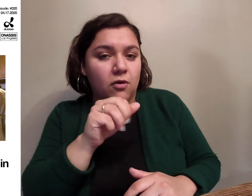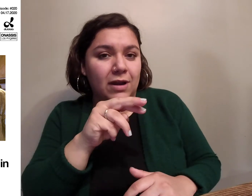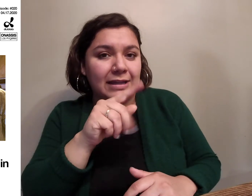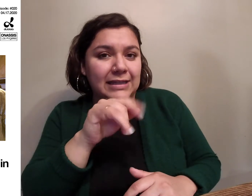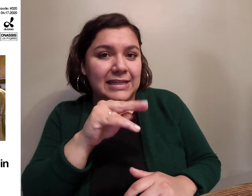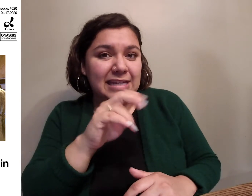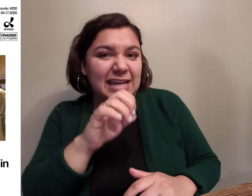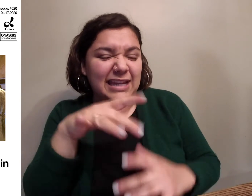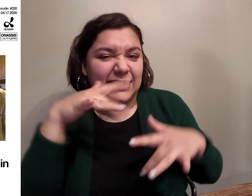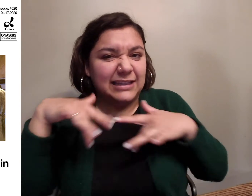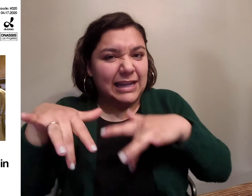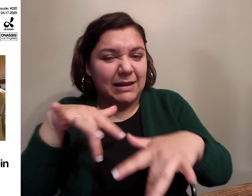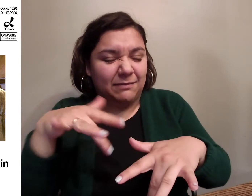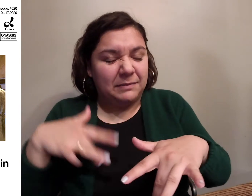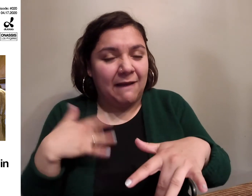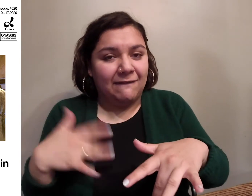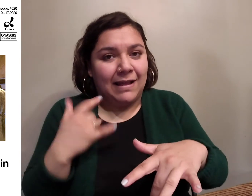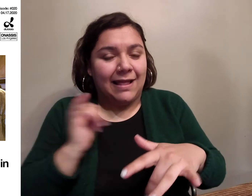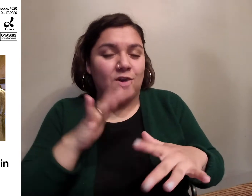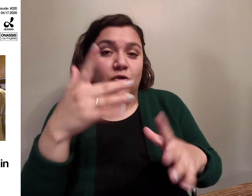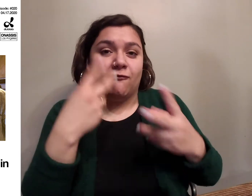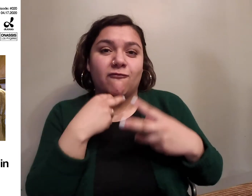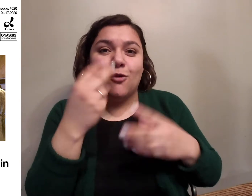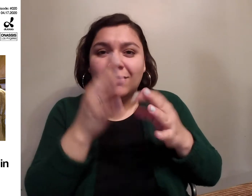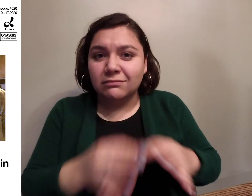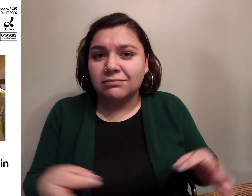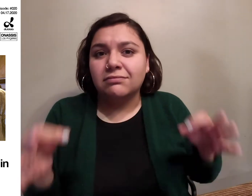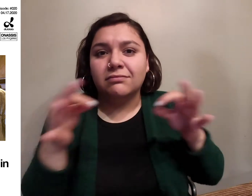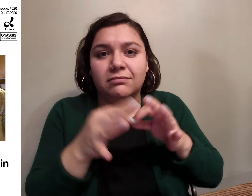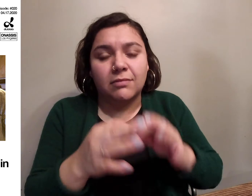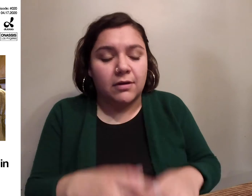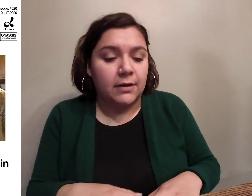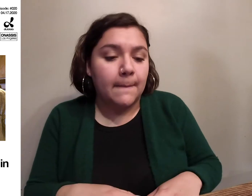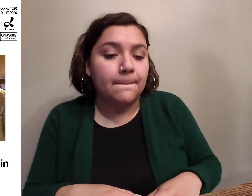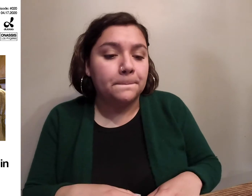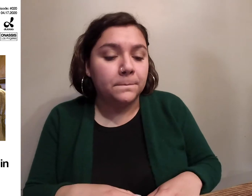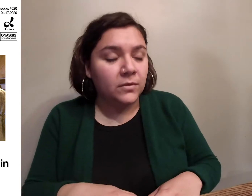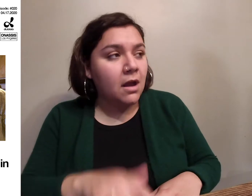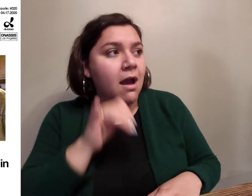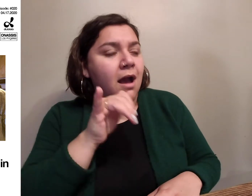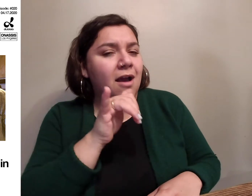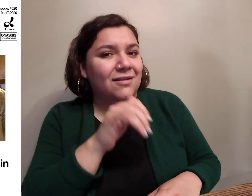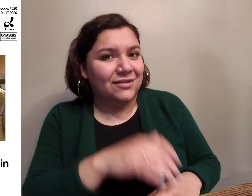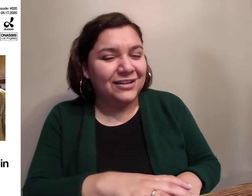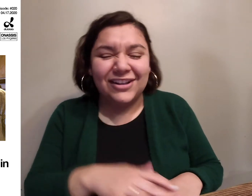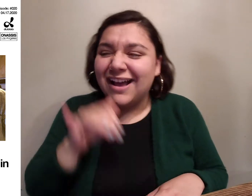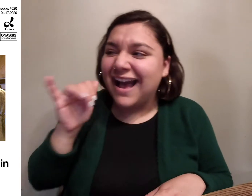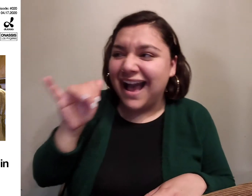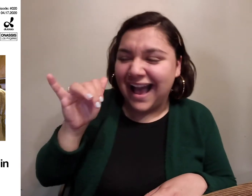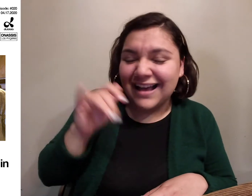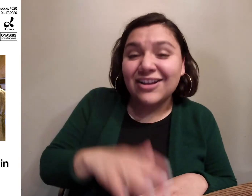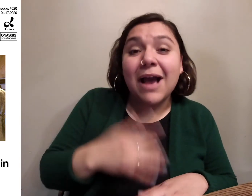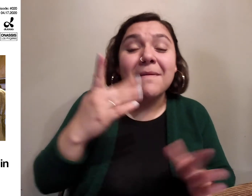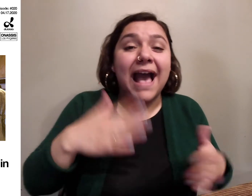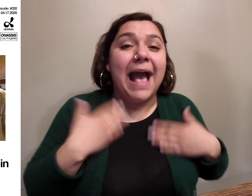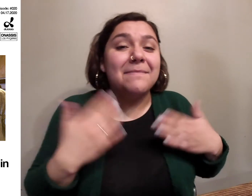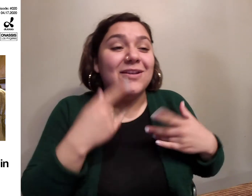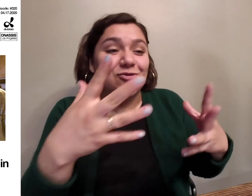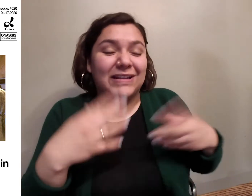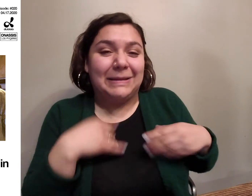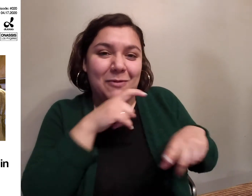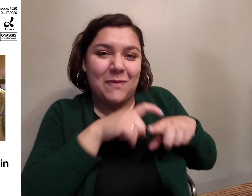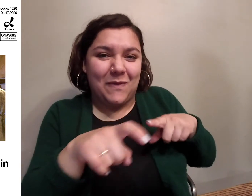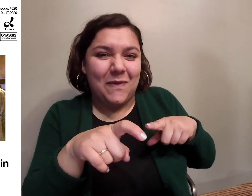was essential. And so I'm tremendously happy that you accepted to take my call and